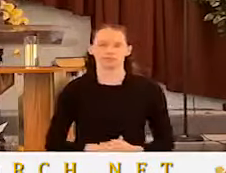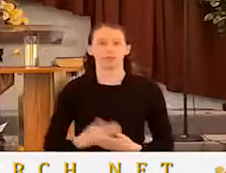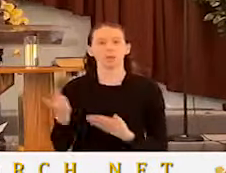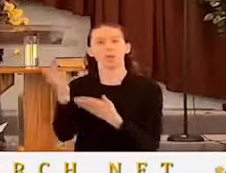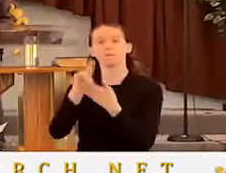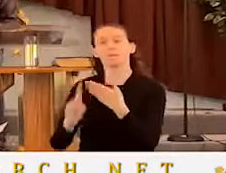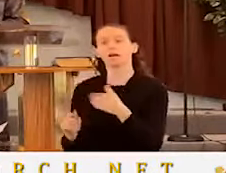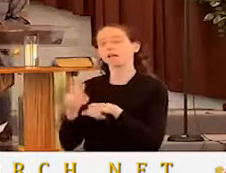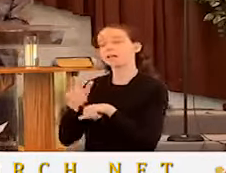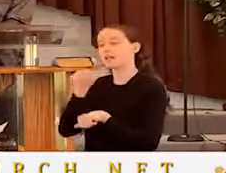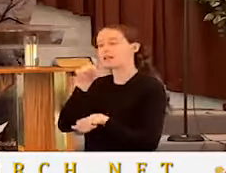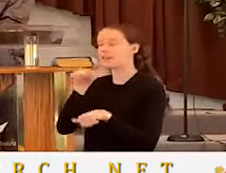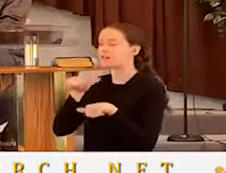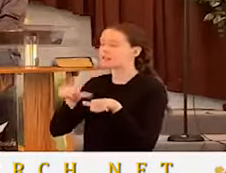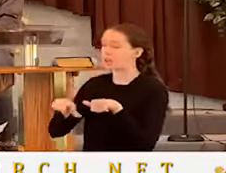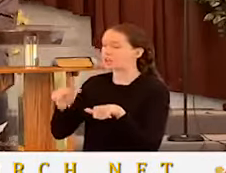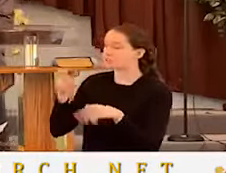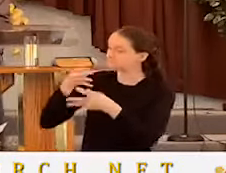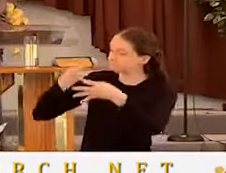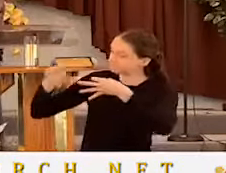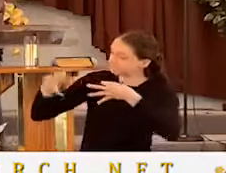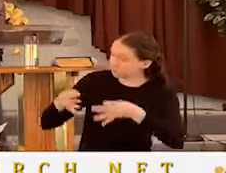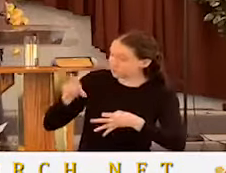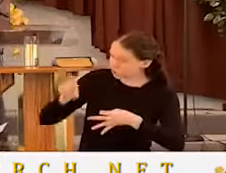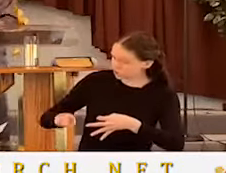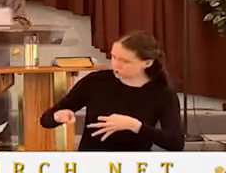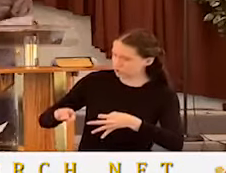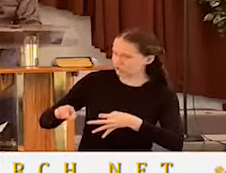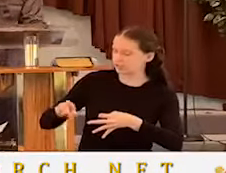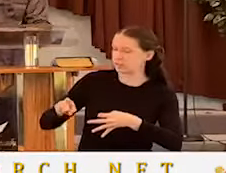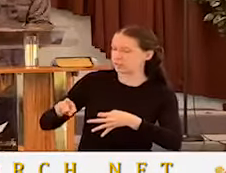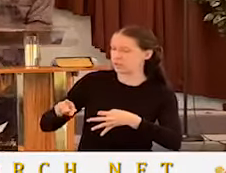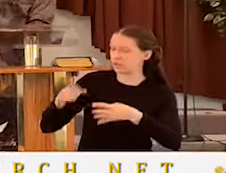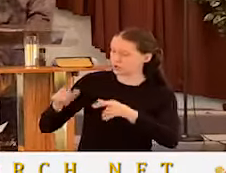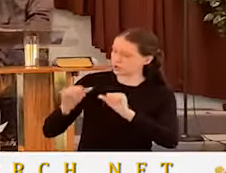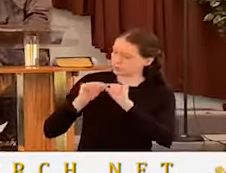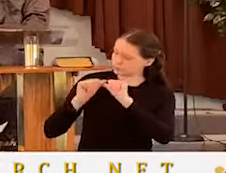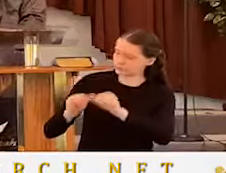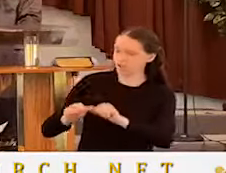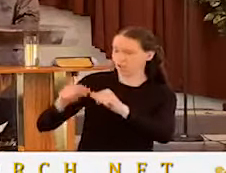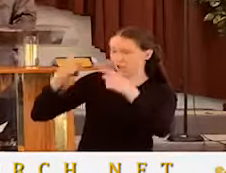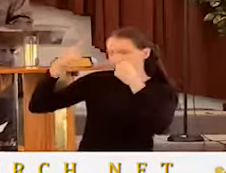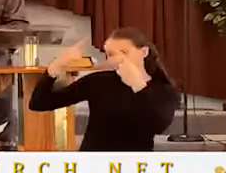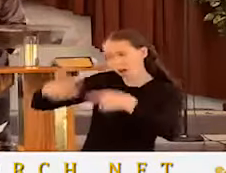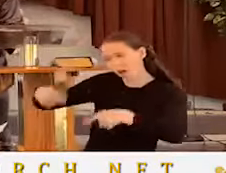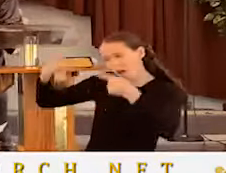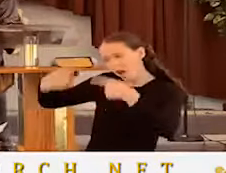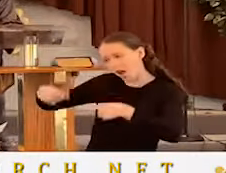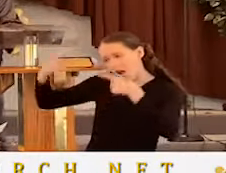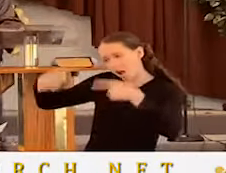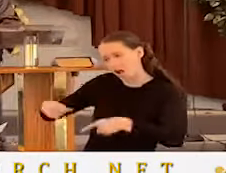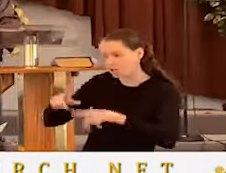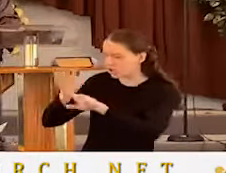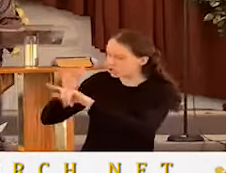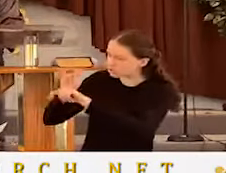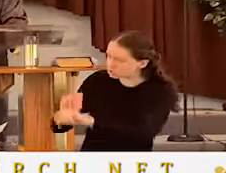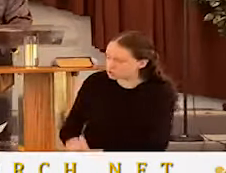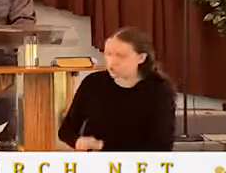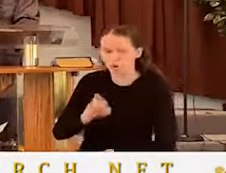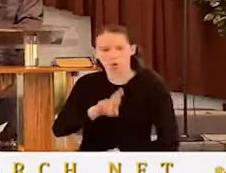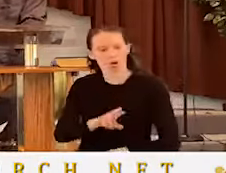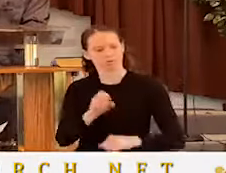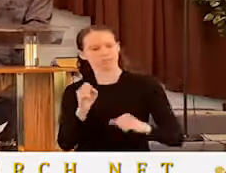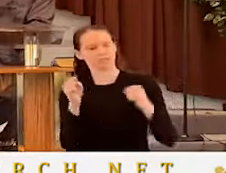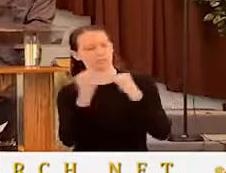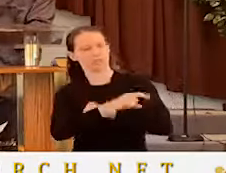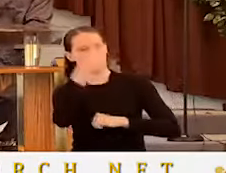issues, whether they should contend or fight for the faith or fight over traditions. My brothers